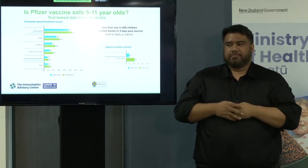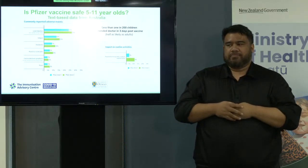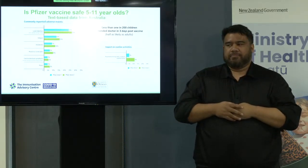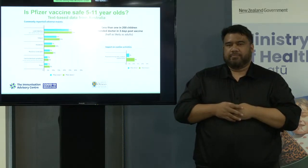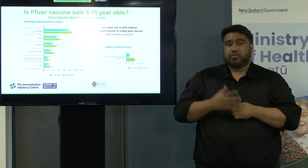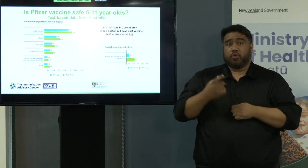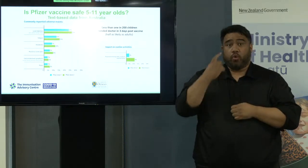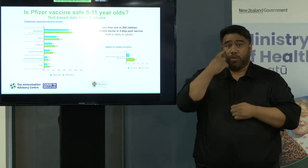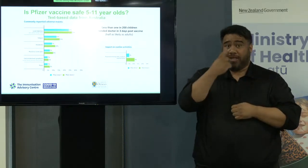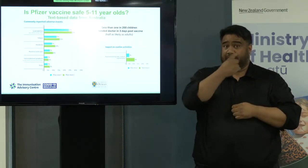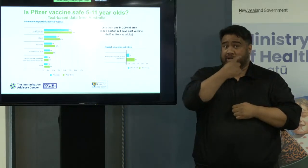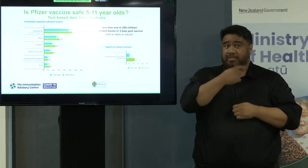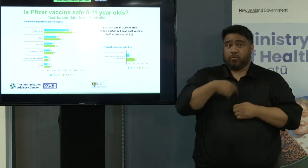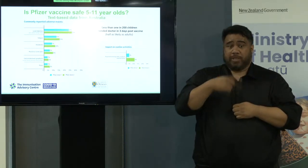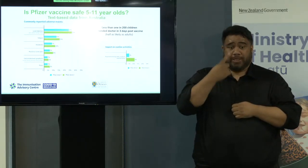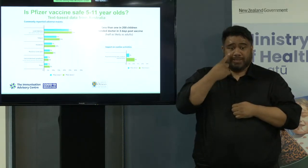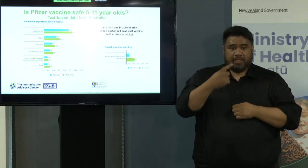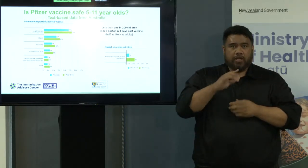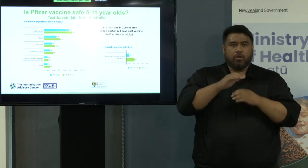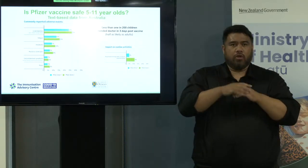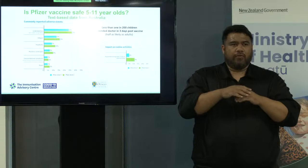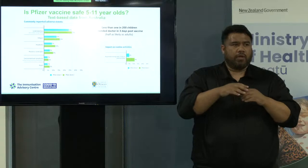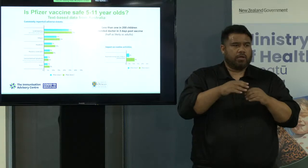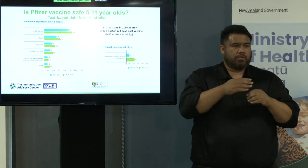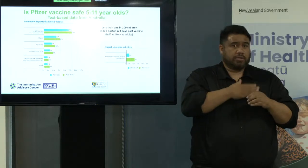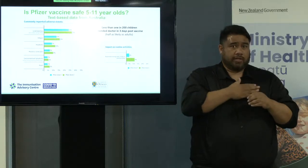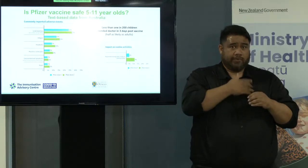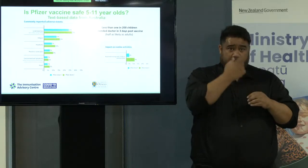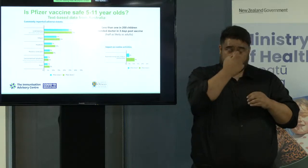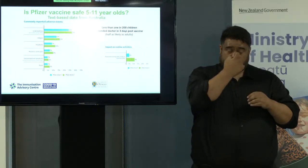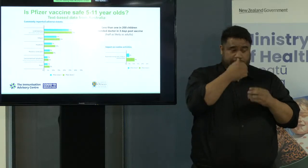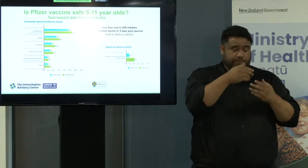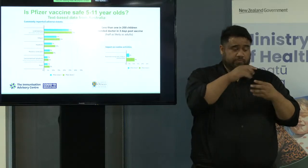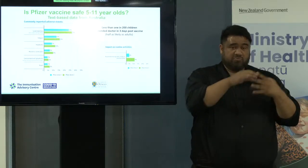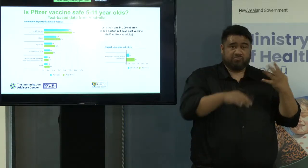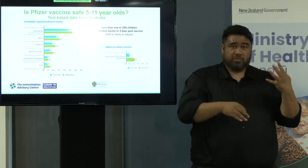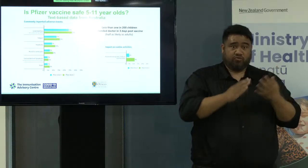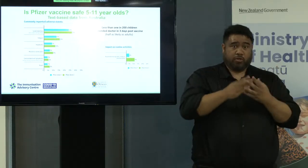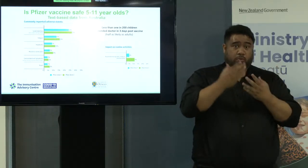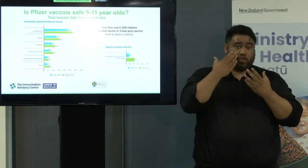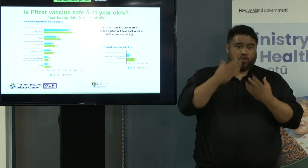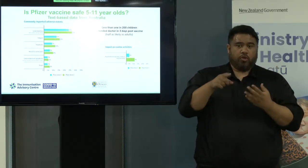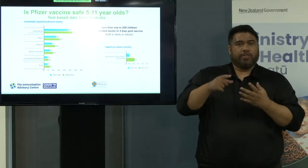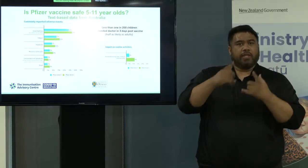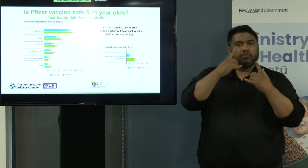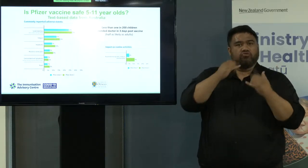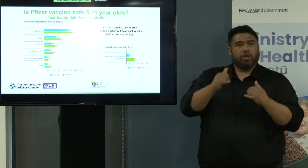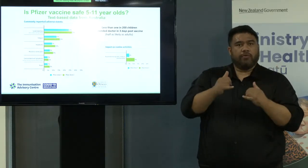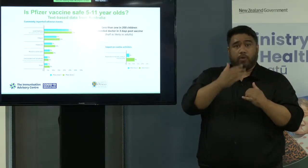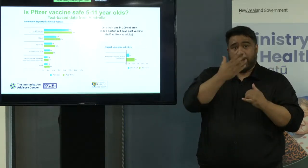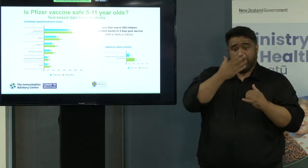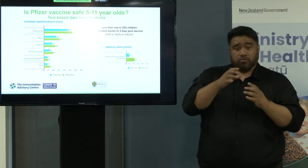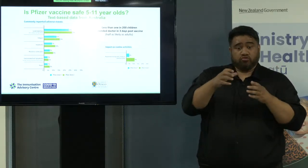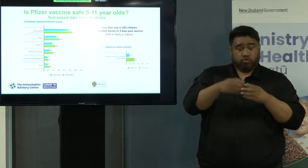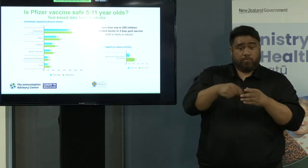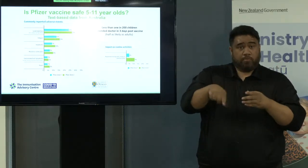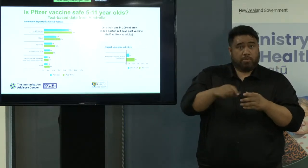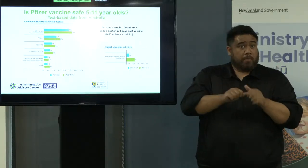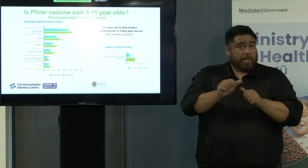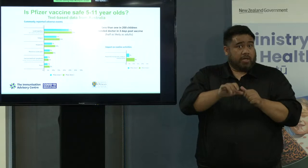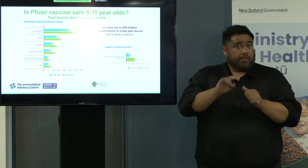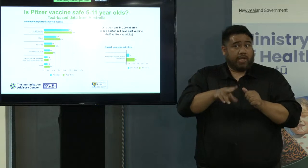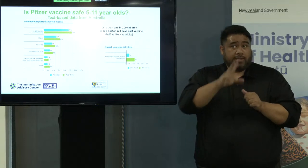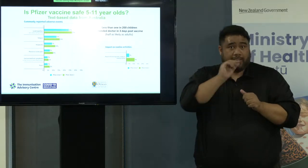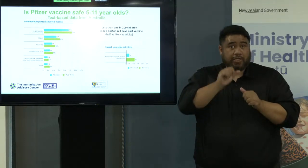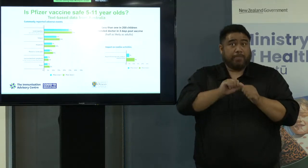we can see on routine safety, it's actually looking better in this child age group than it has even in the adolescents, but